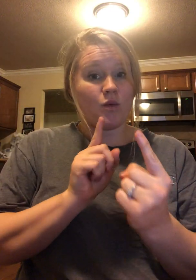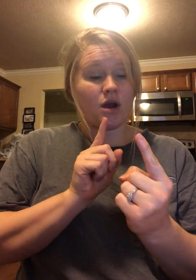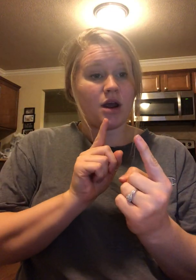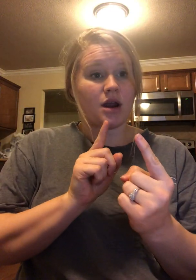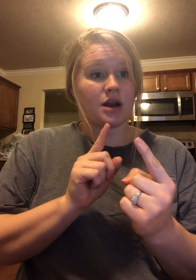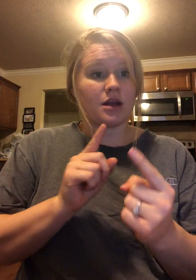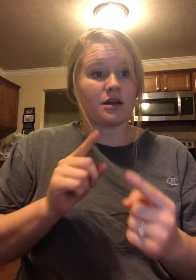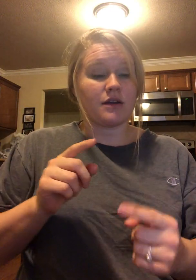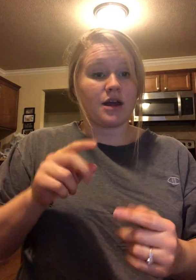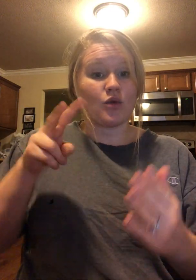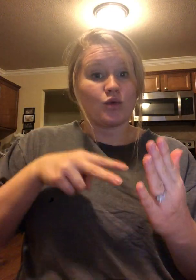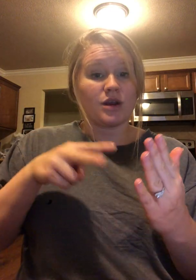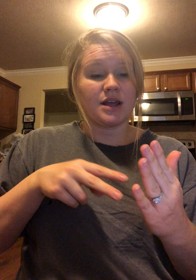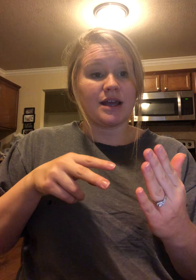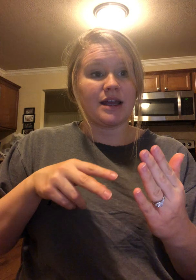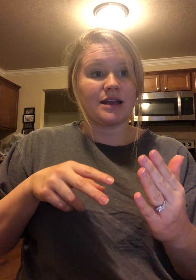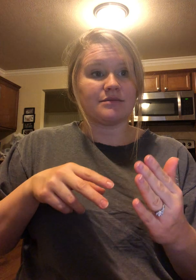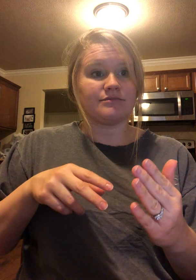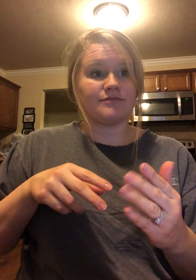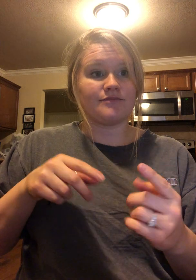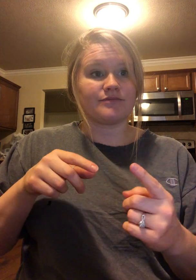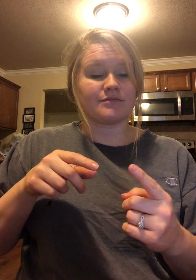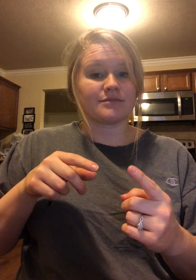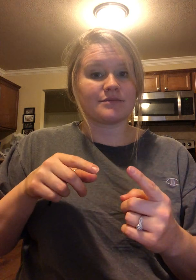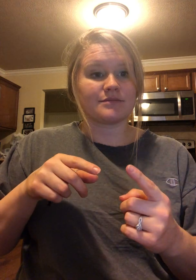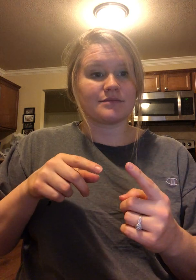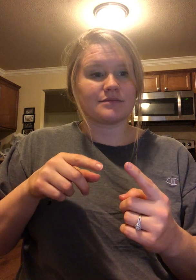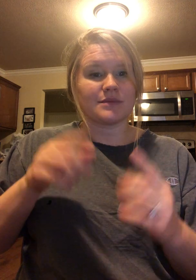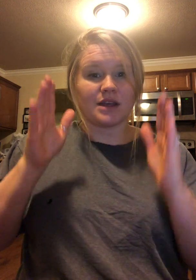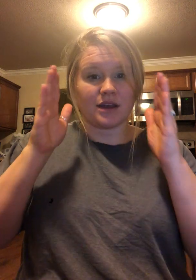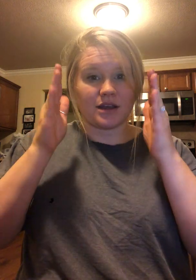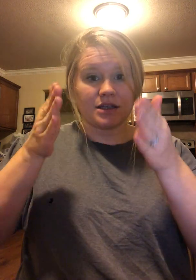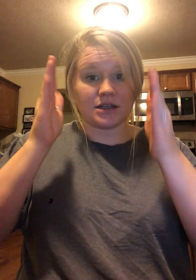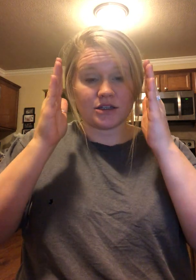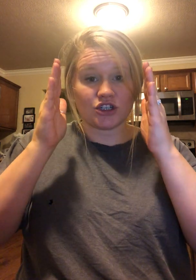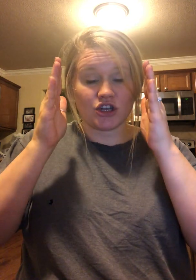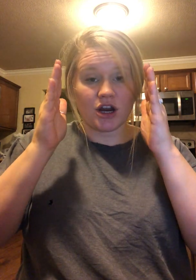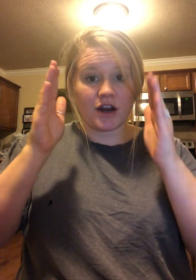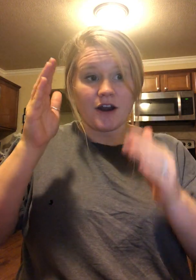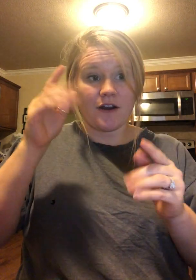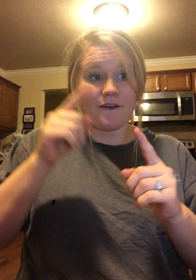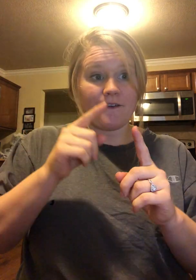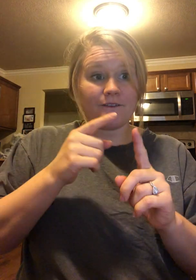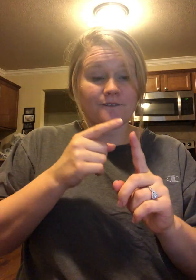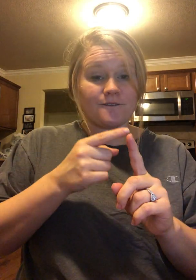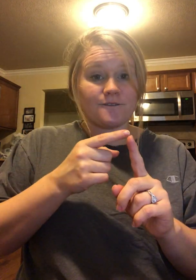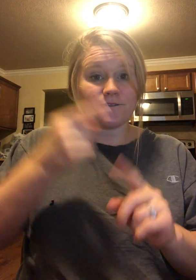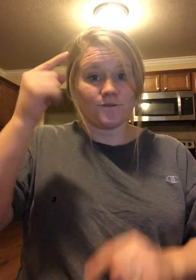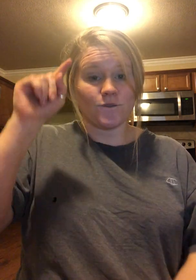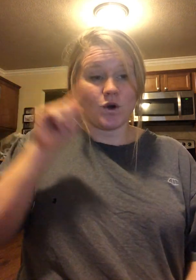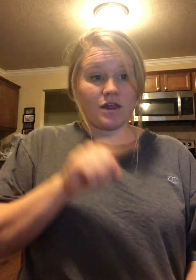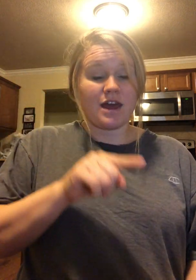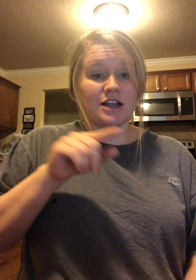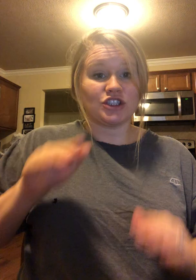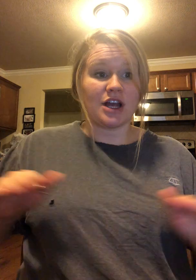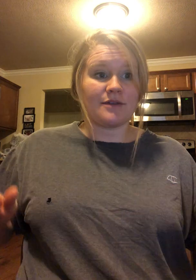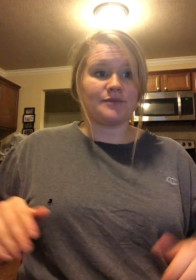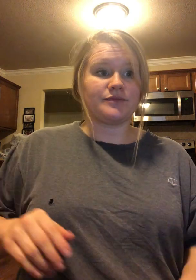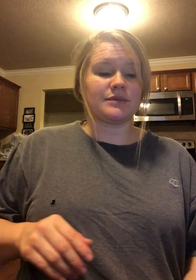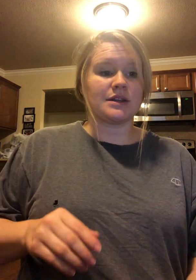child. More individualized instruction allows each teacher additional opportunities